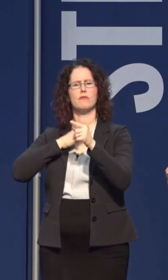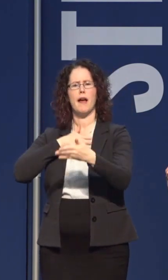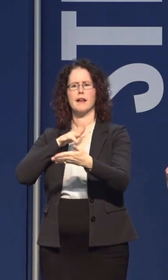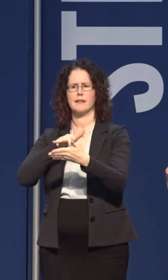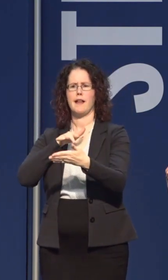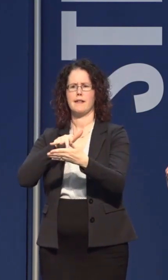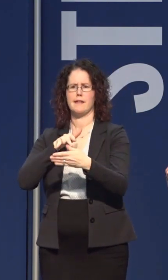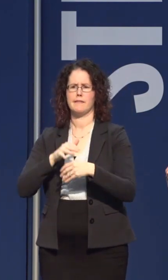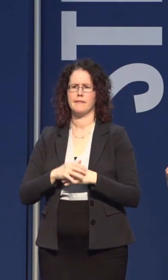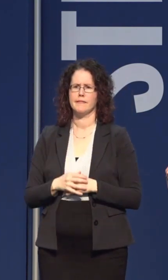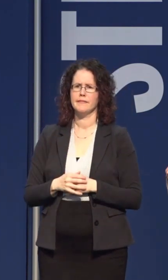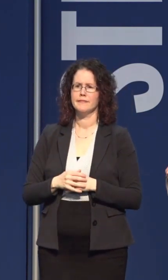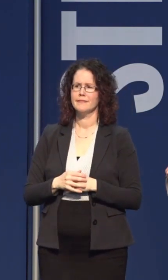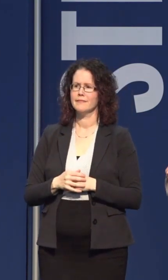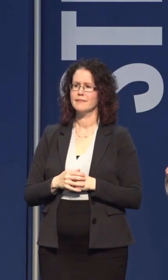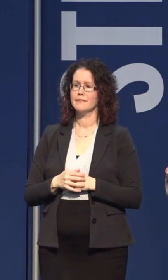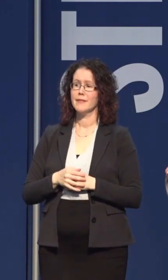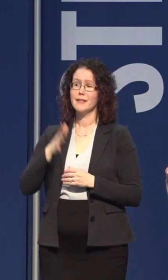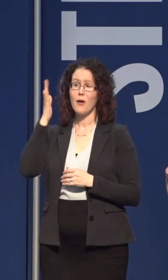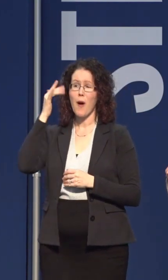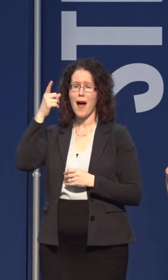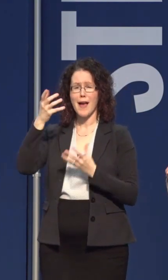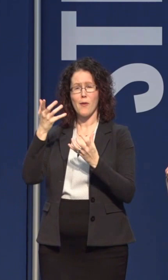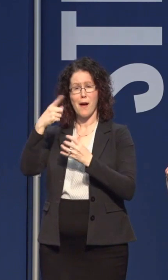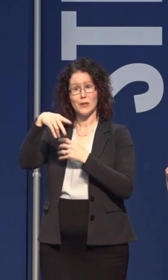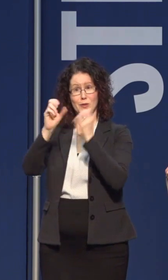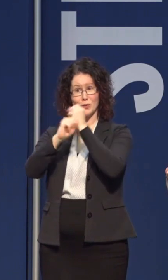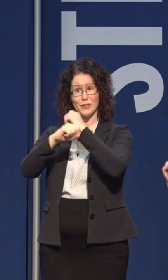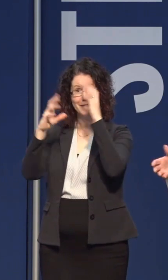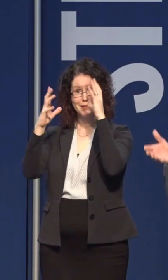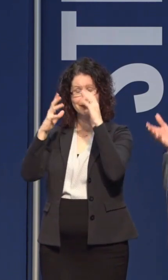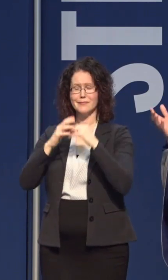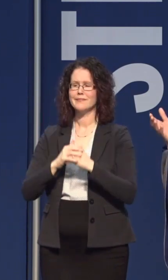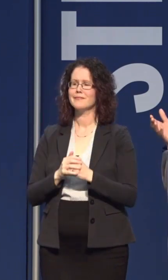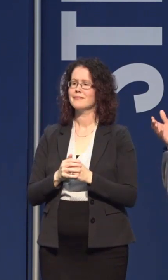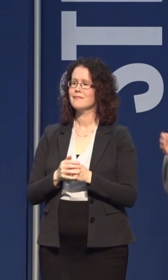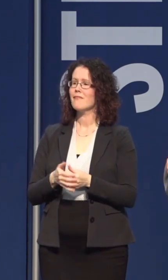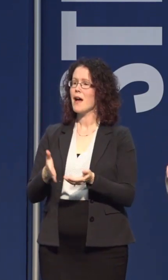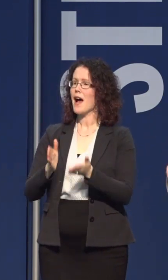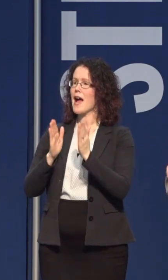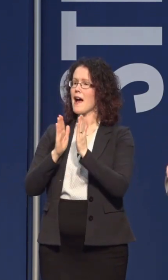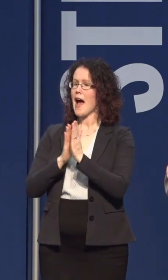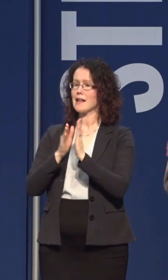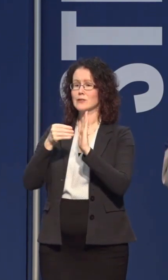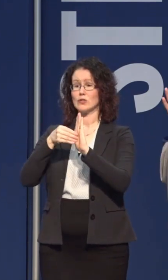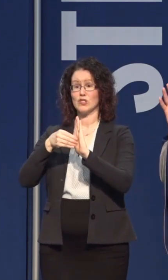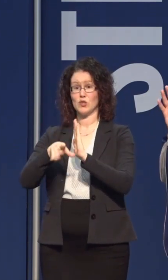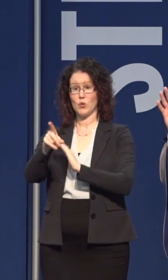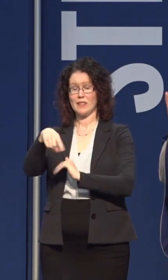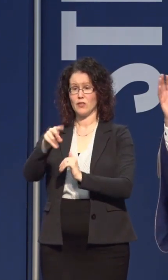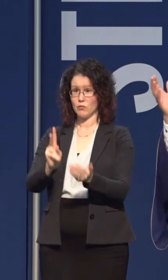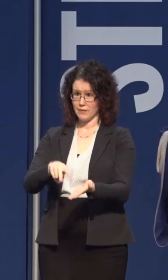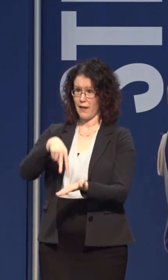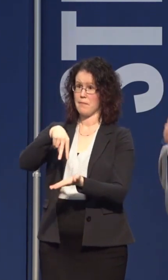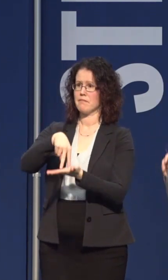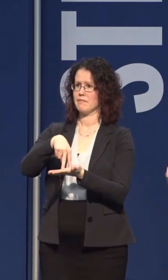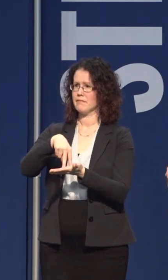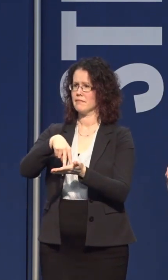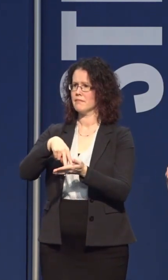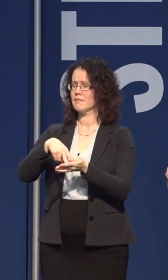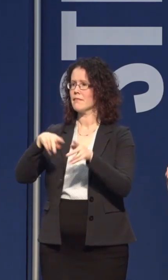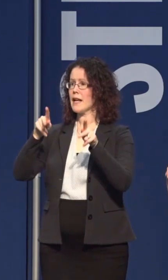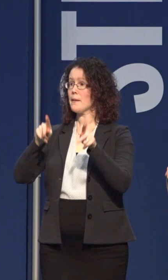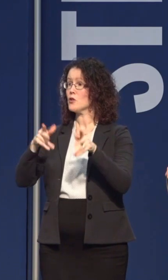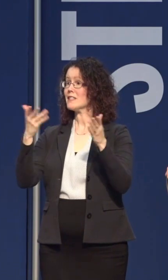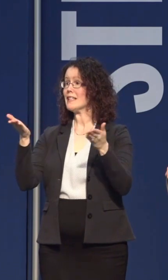think of that person because we have a tradition where I ask the graduating class to please stand up and give a wave to somebody joining